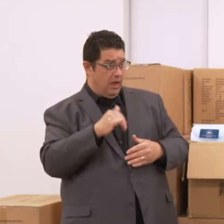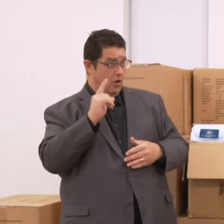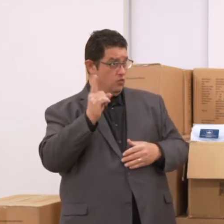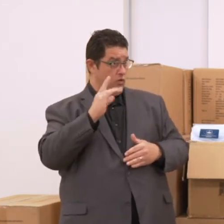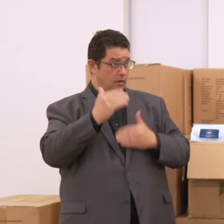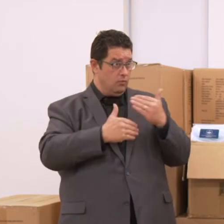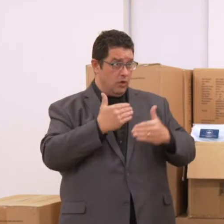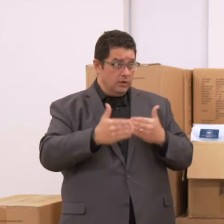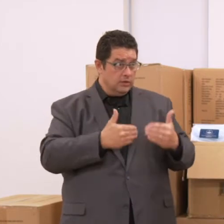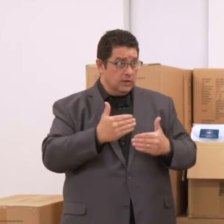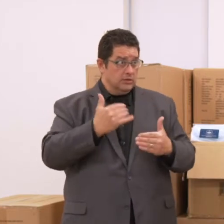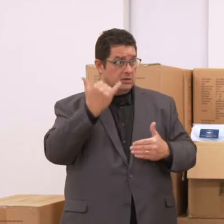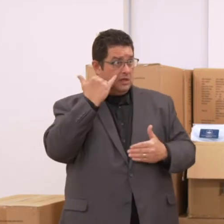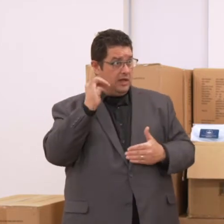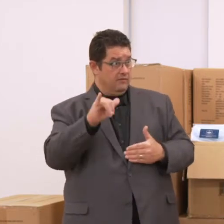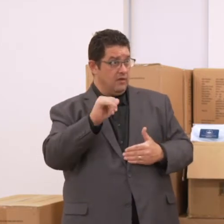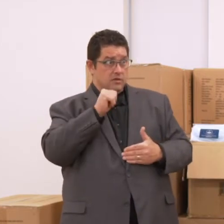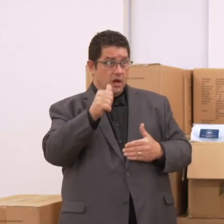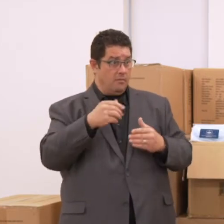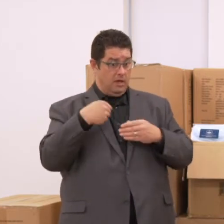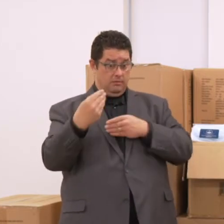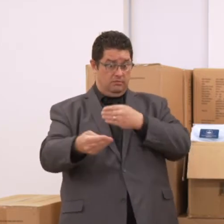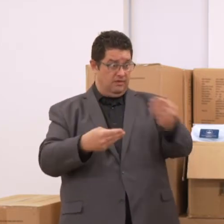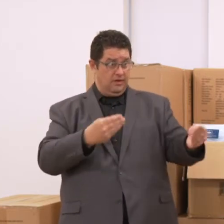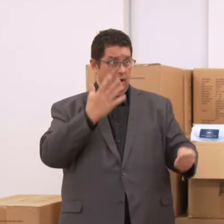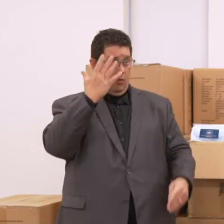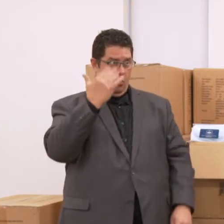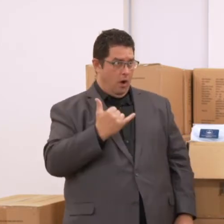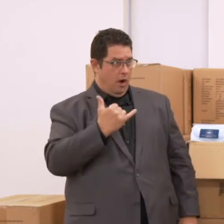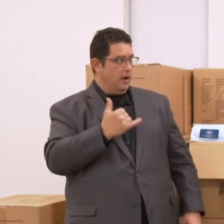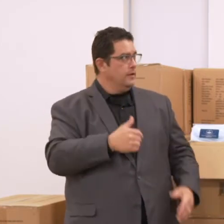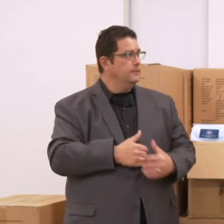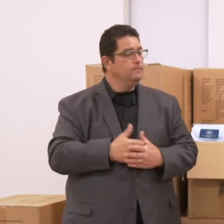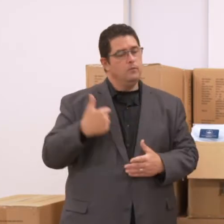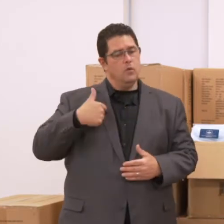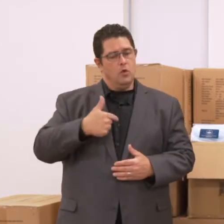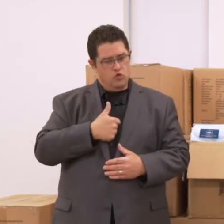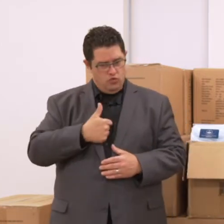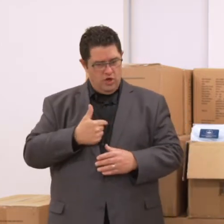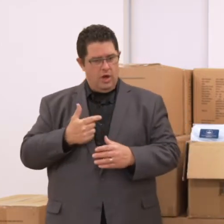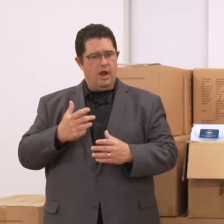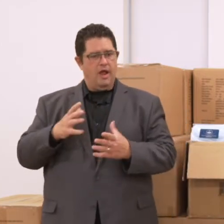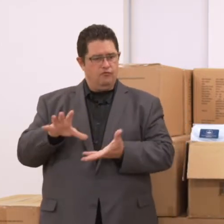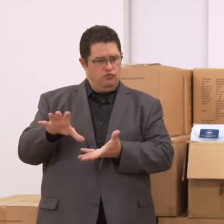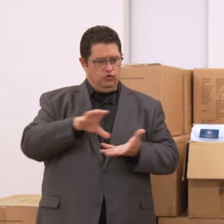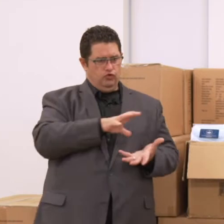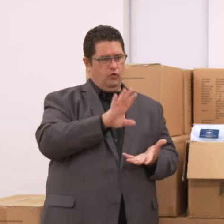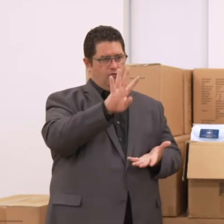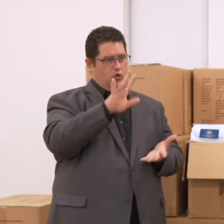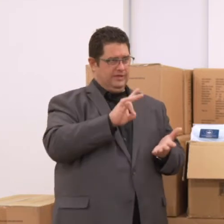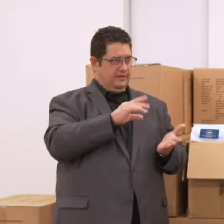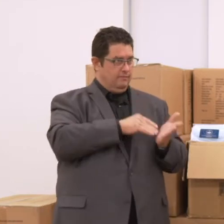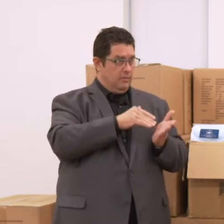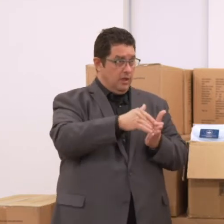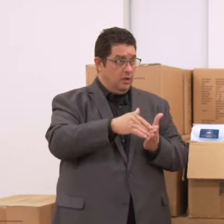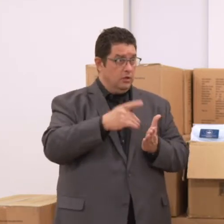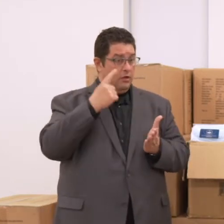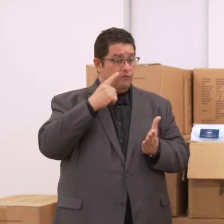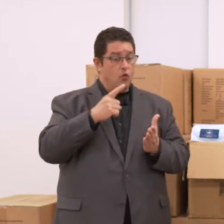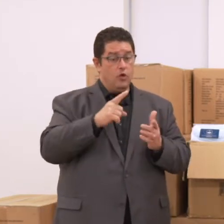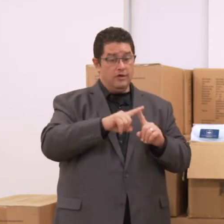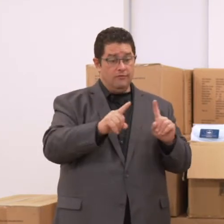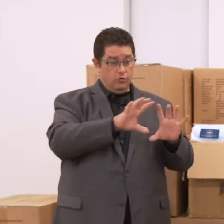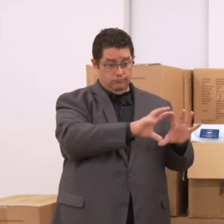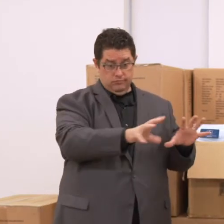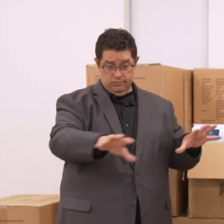process stands, and if that has not been allocated, why? We have reserved $47 million to allocate to the municipalities. We're working